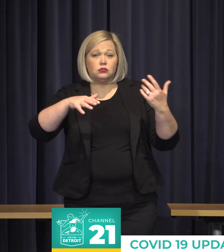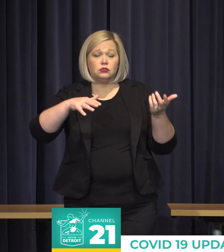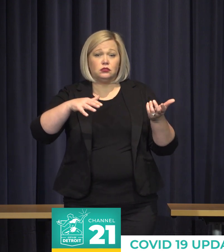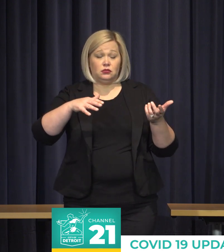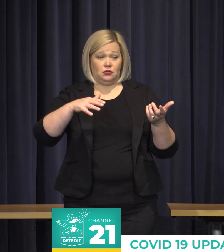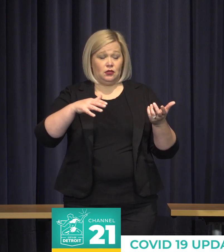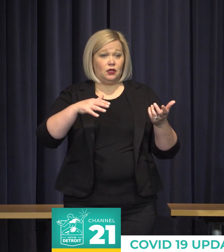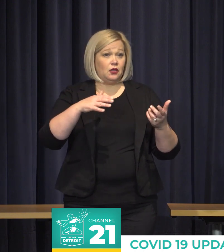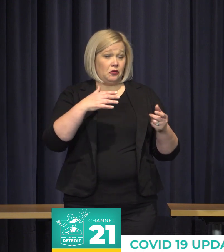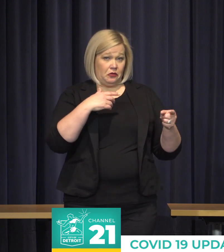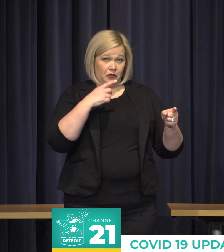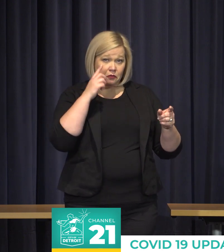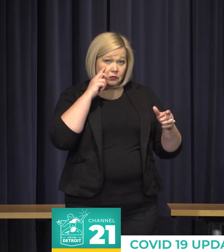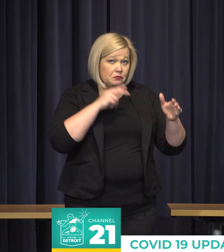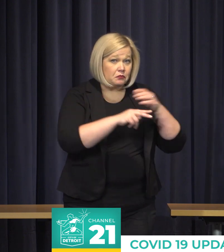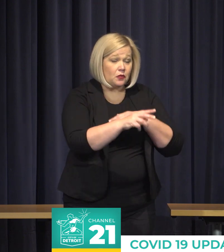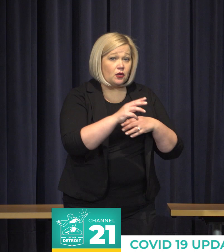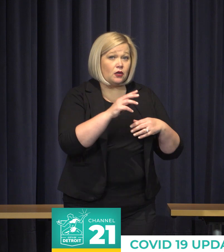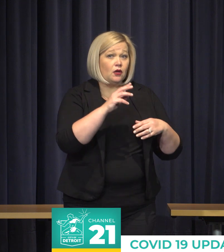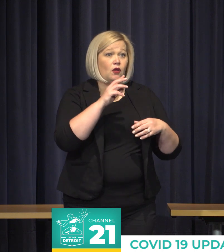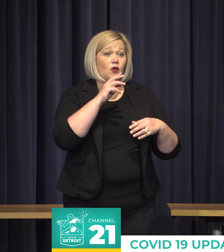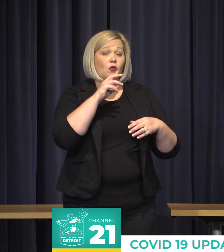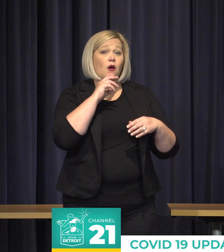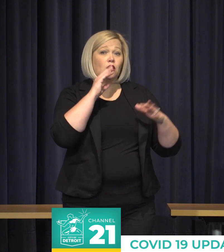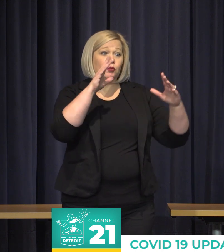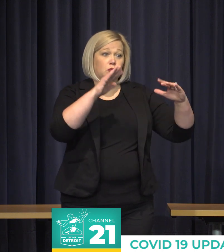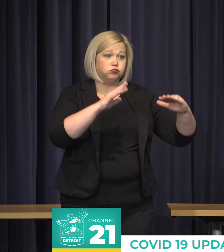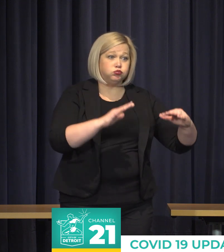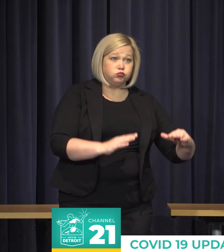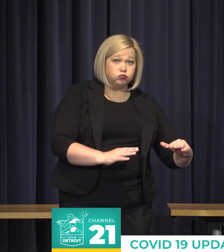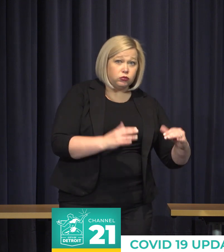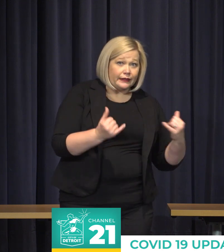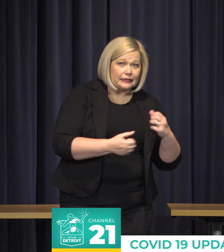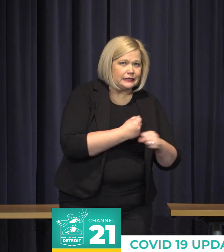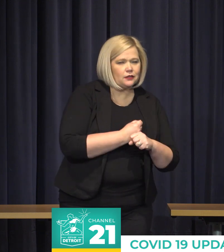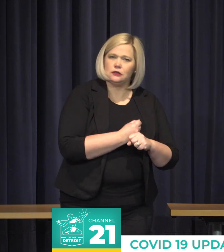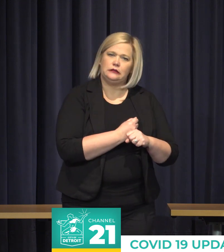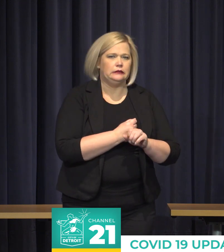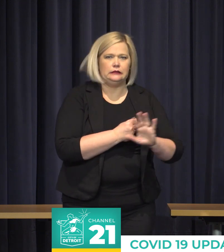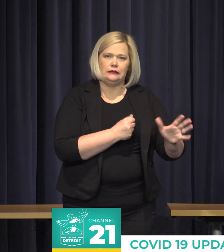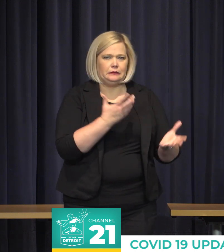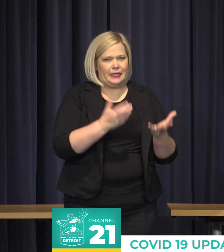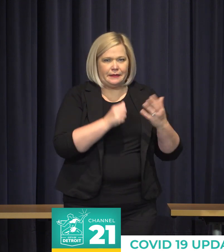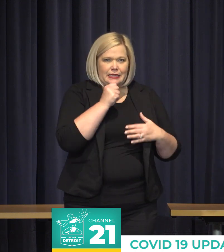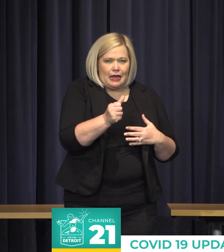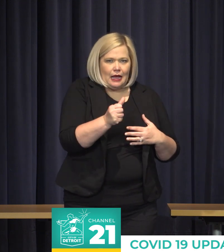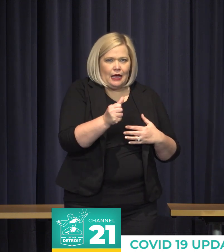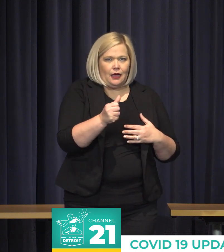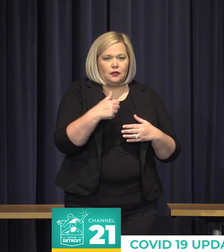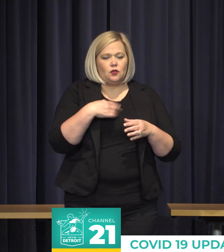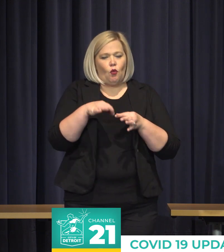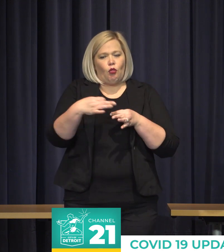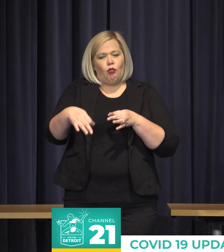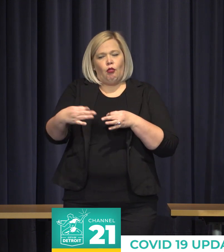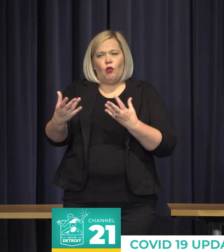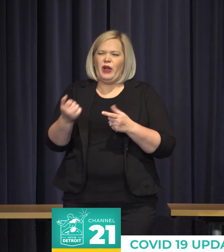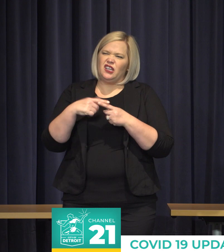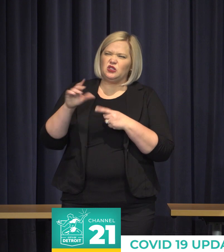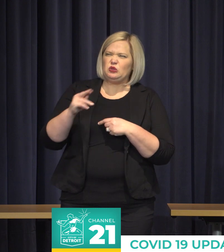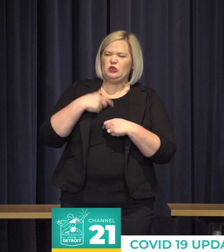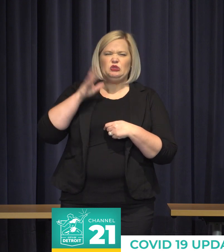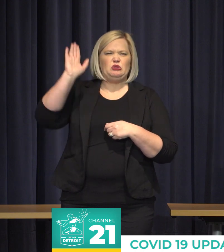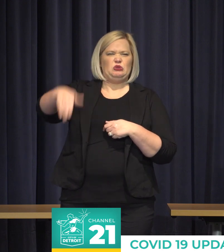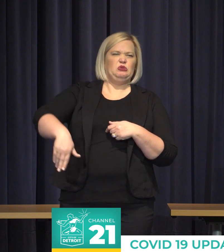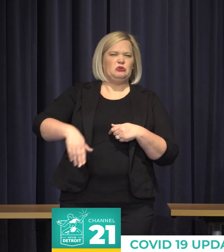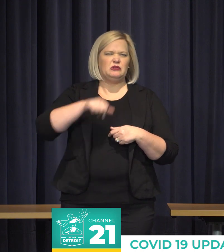water levels are going to be any lower this year. And instead of waiting till June to scramble and deal with